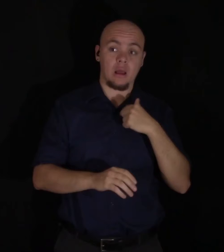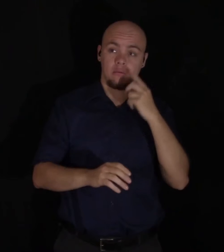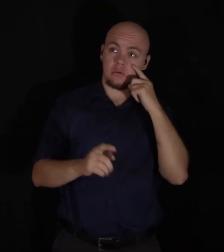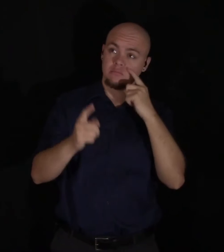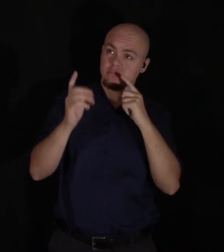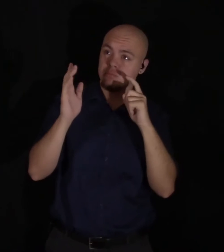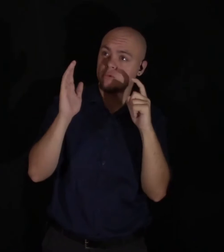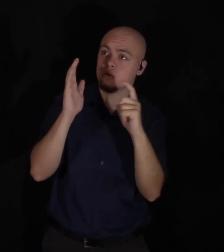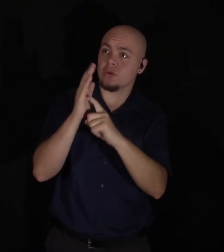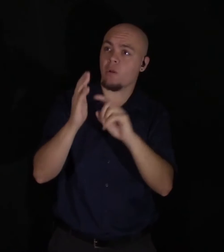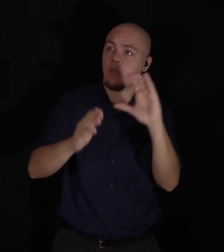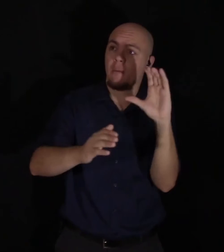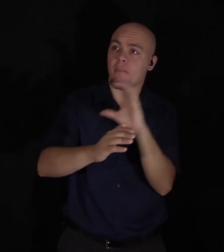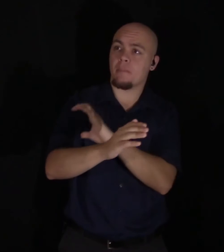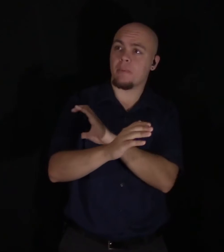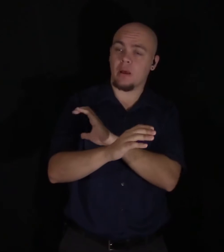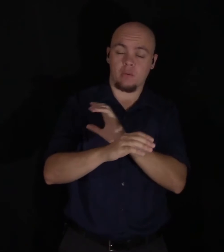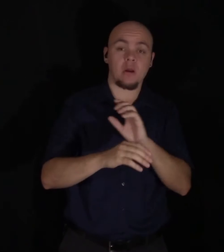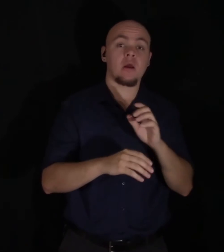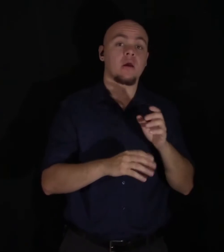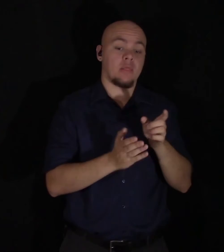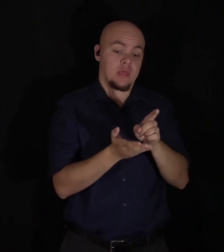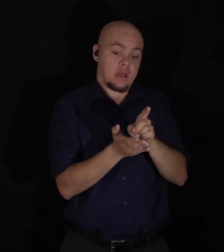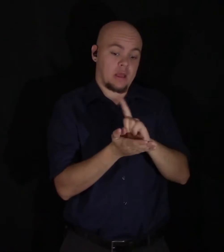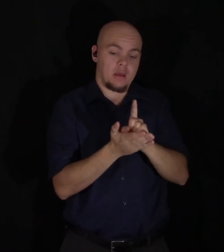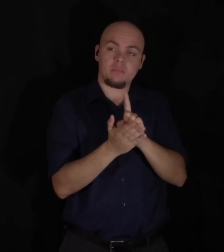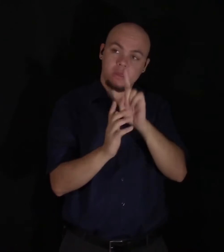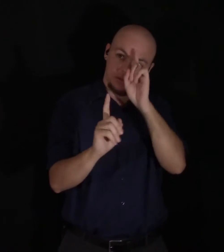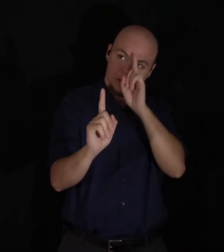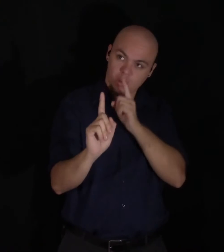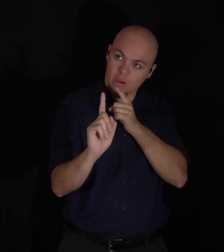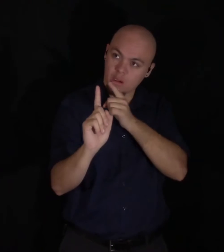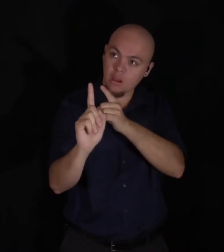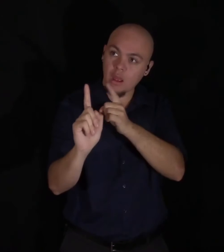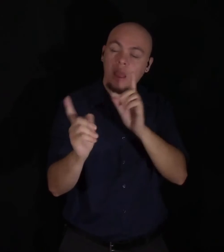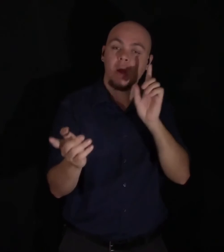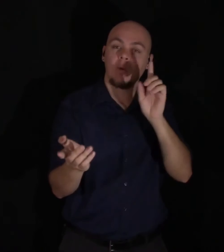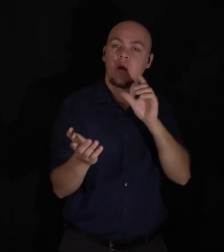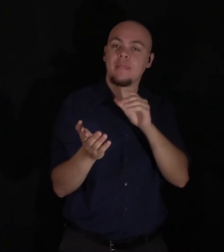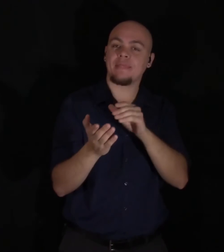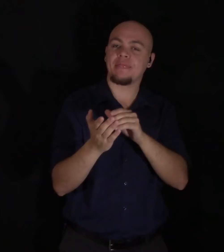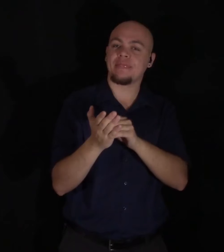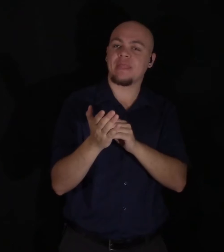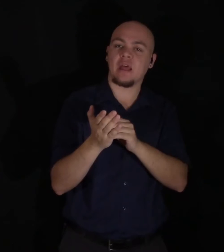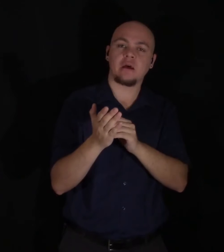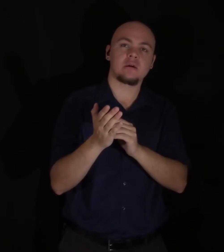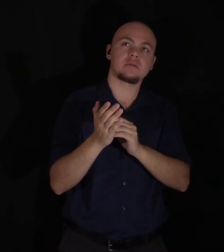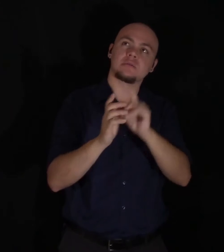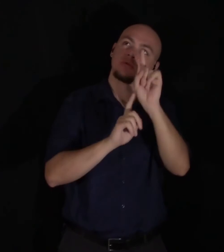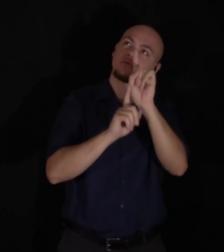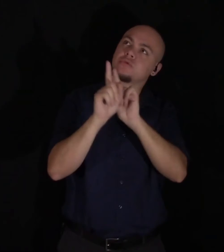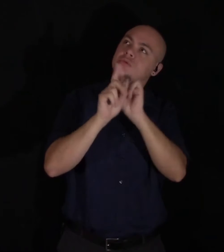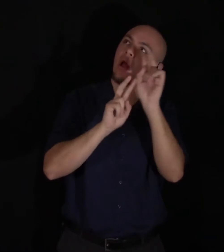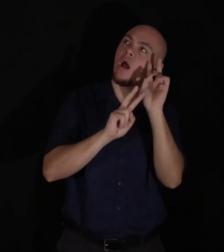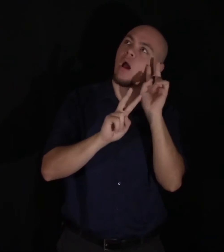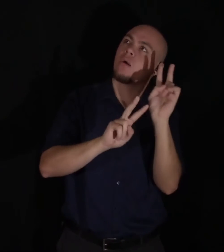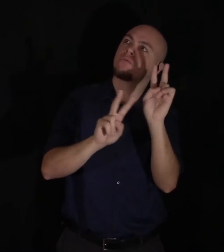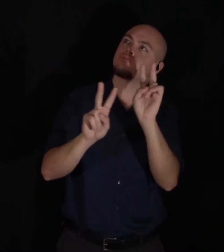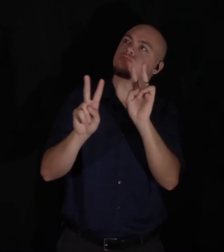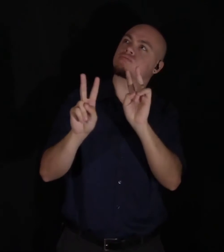the needle, and may regulate 1,000 celestial observations that require only this